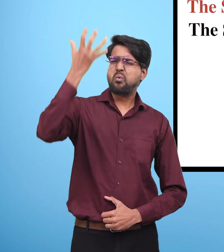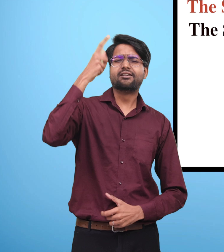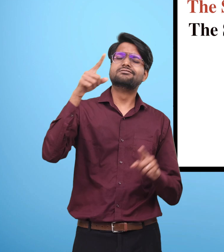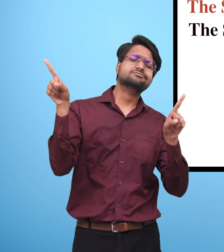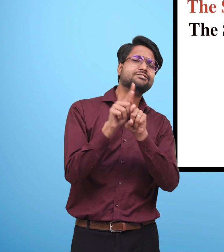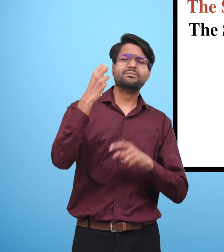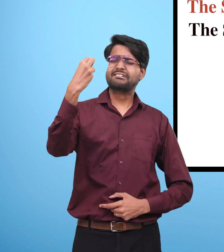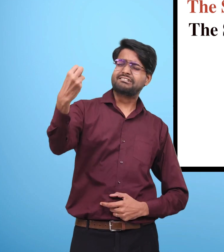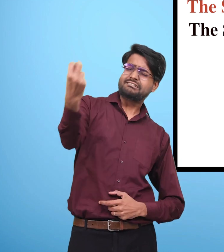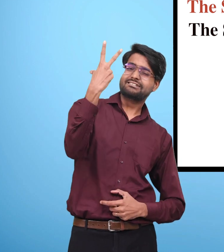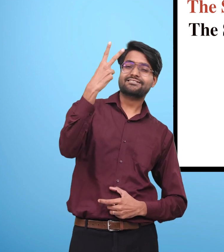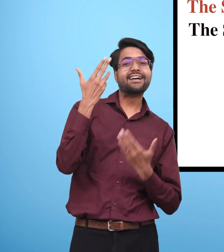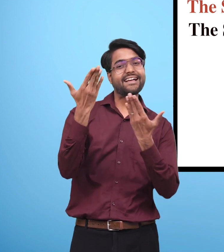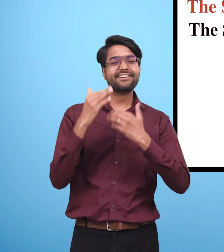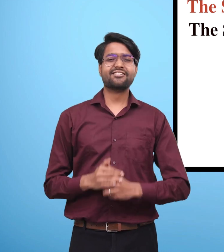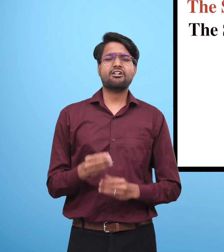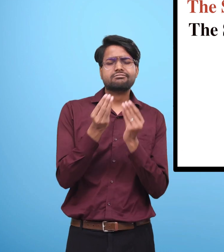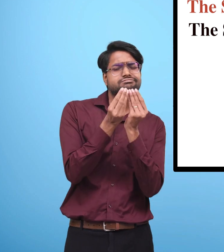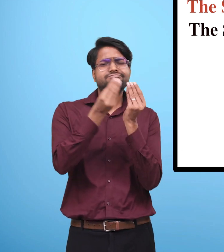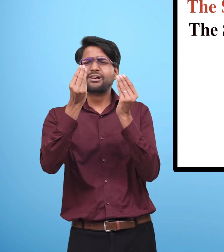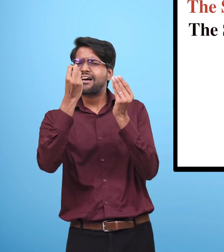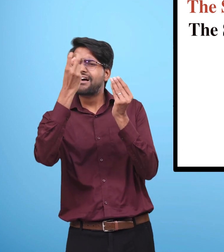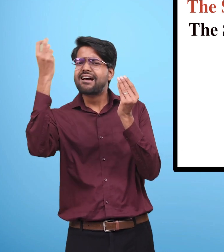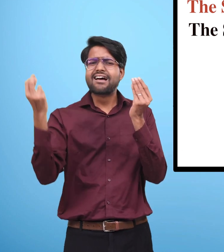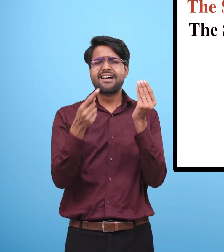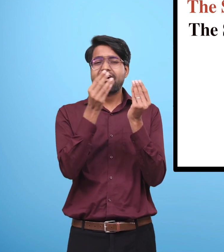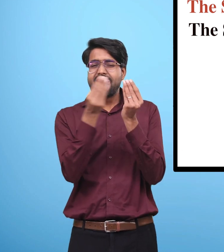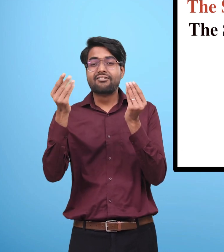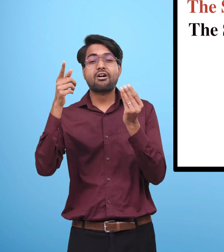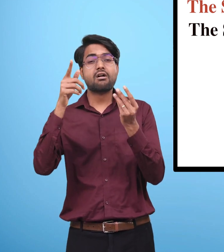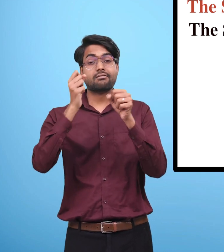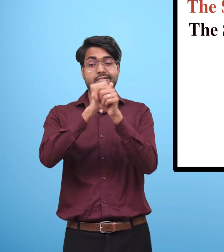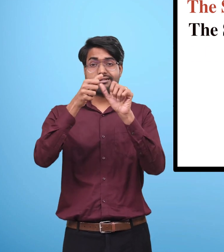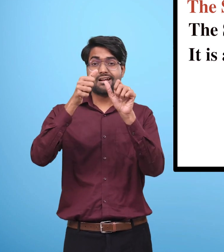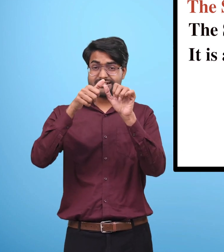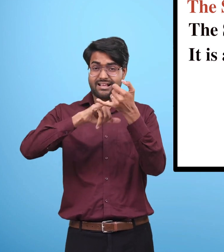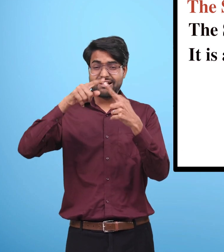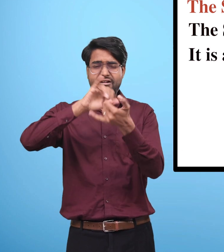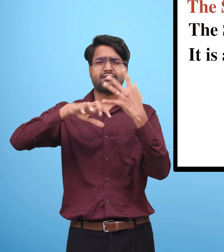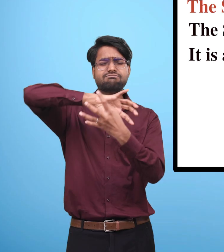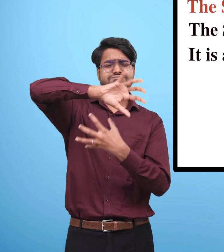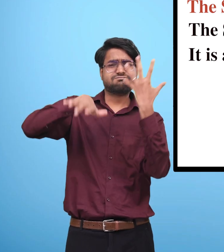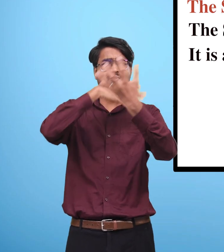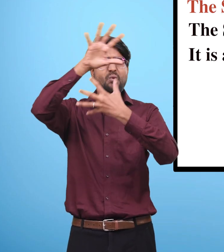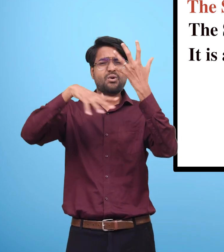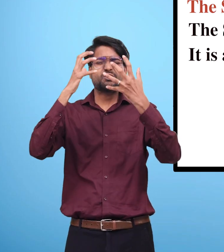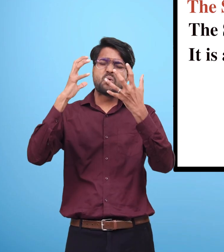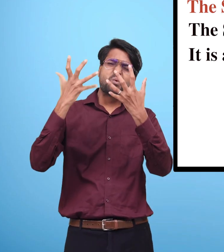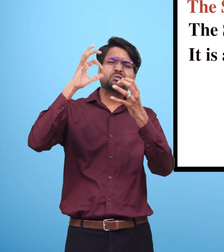The Sun is a star. It is the star closest to us. It is an extremely hot spherical